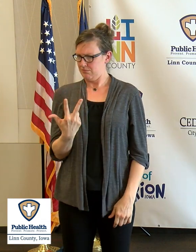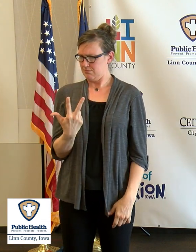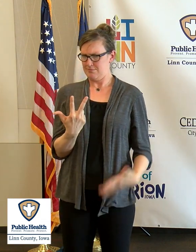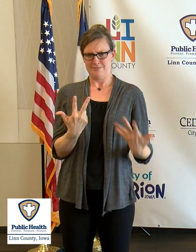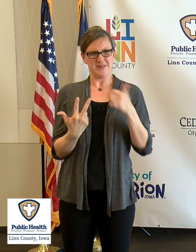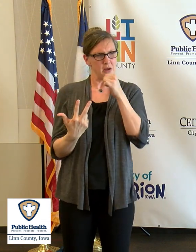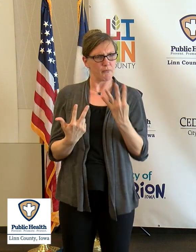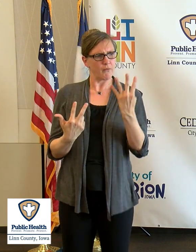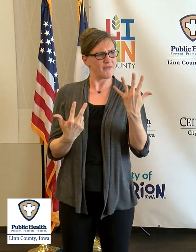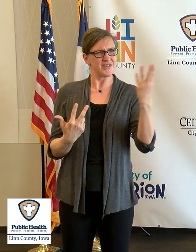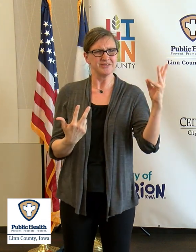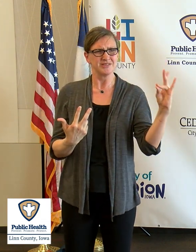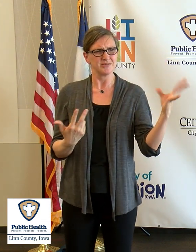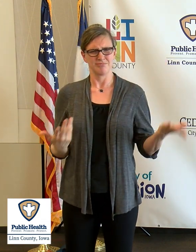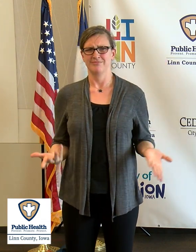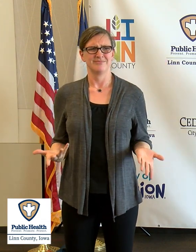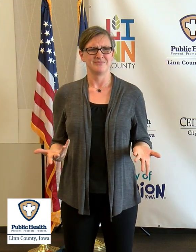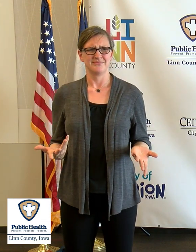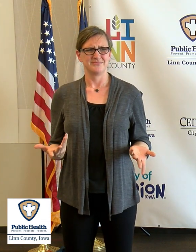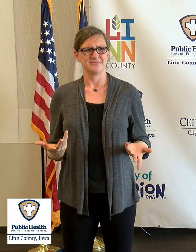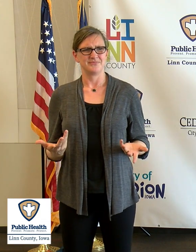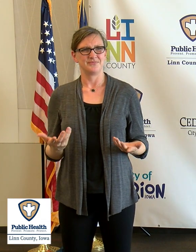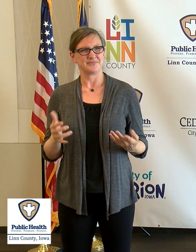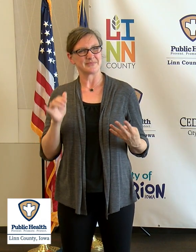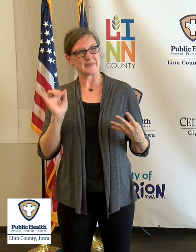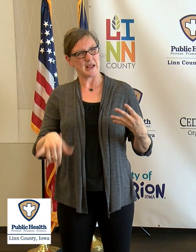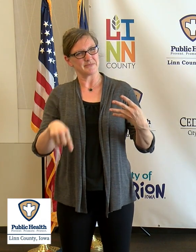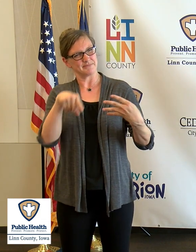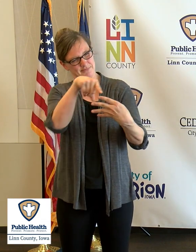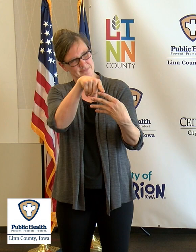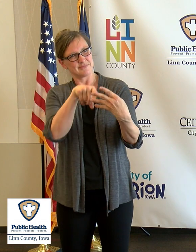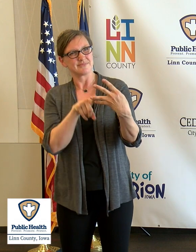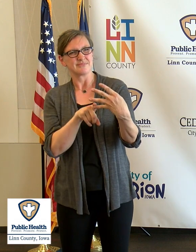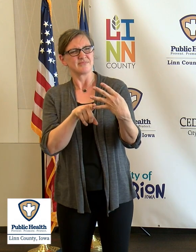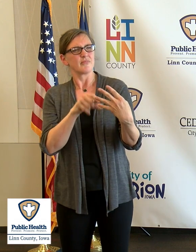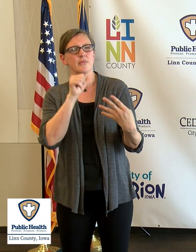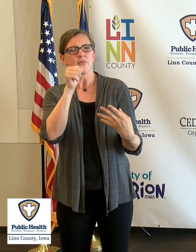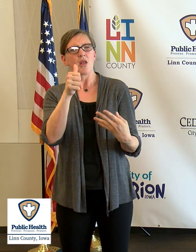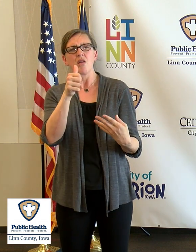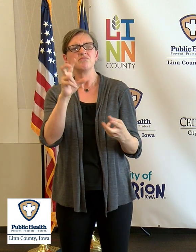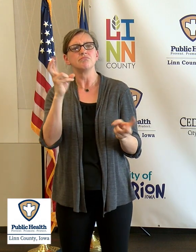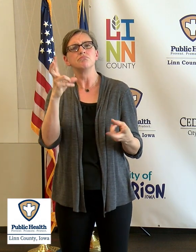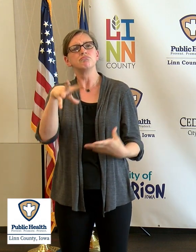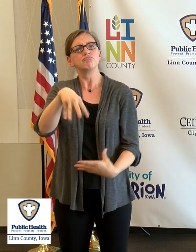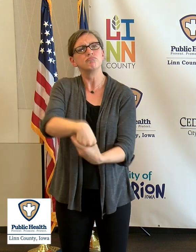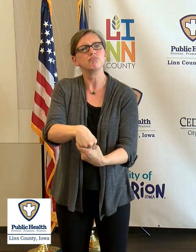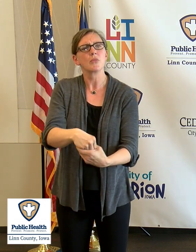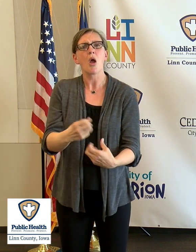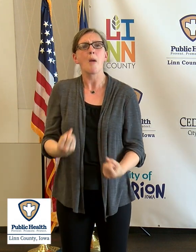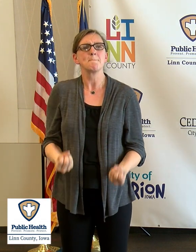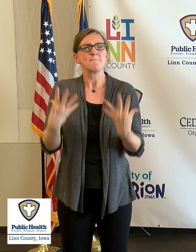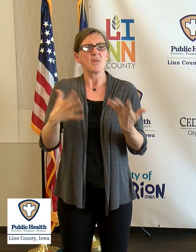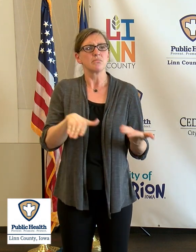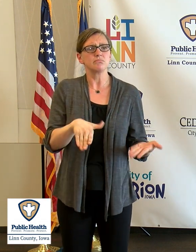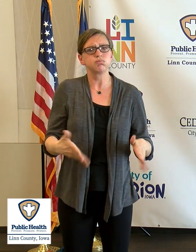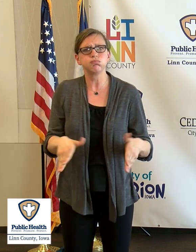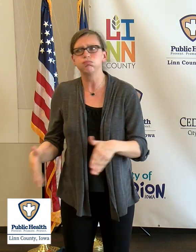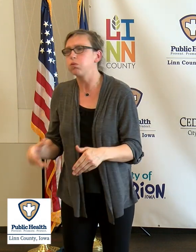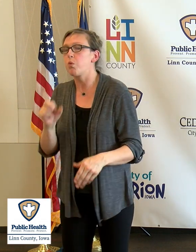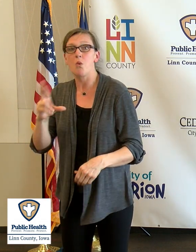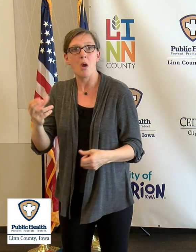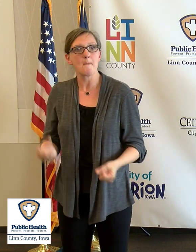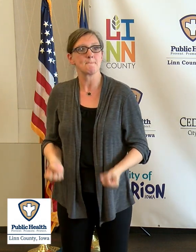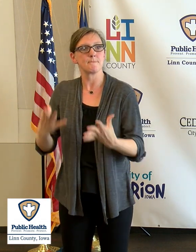account the number of deaths we may have, or if hospitalization rates continue to increase,